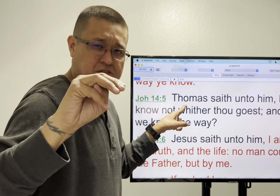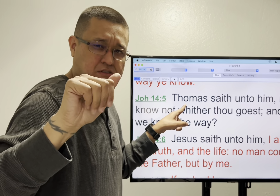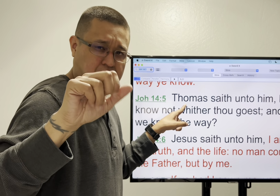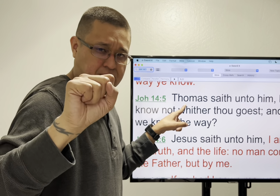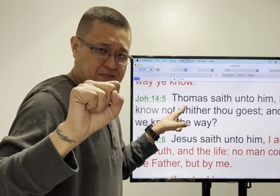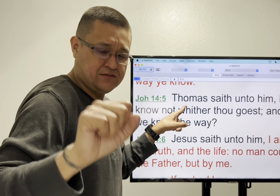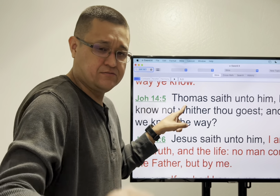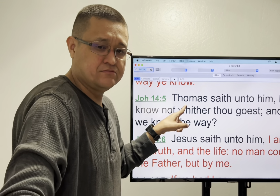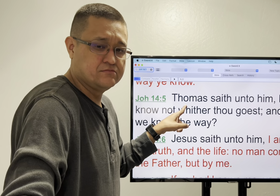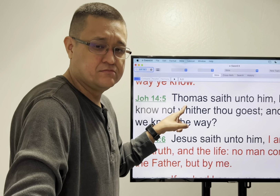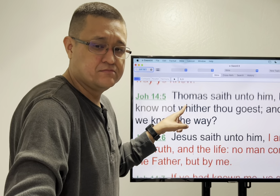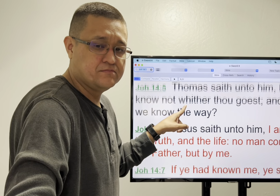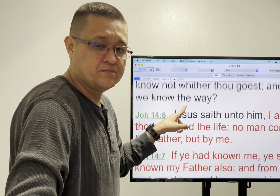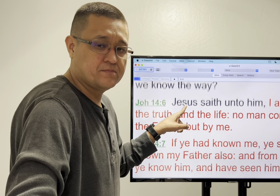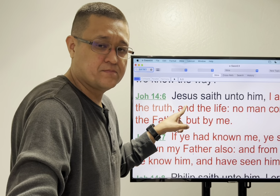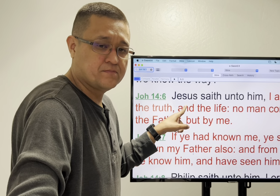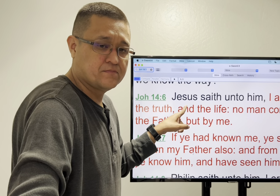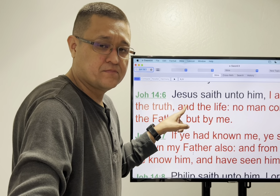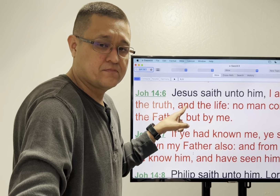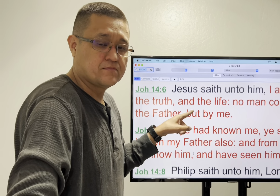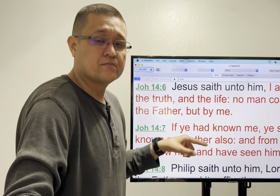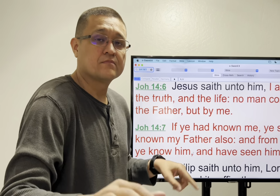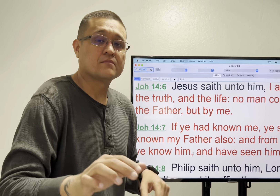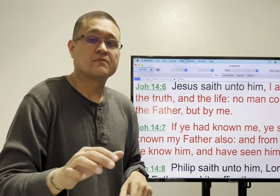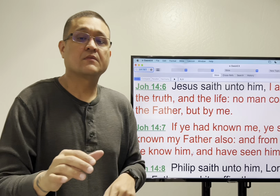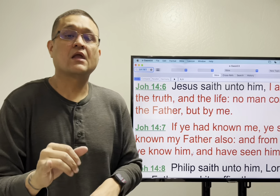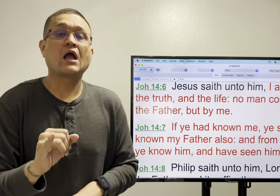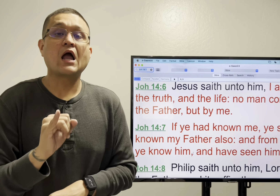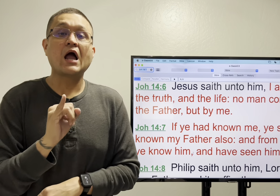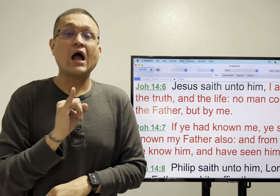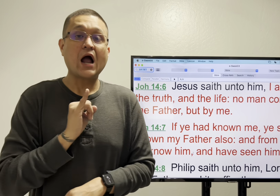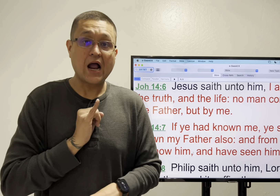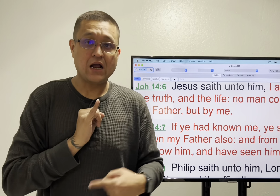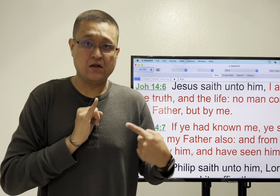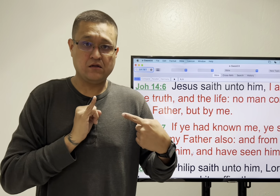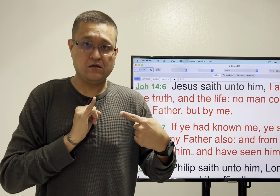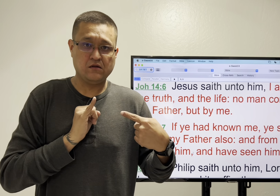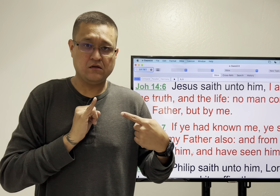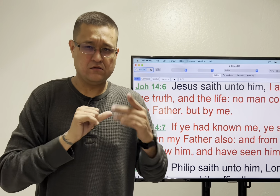So who is him here? If we go back up, we'll see he's talking to Thomas. It says,